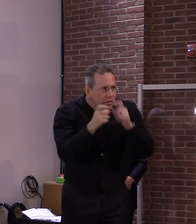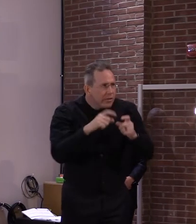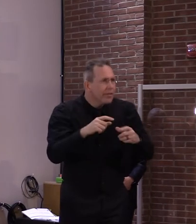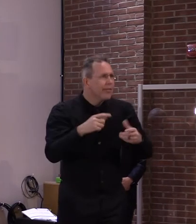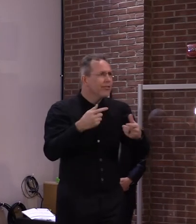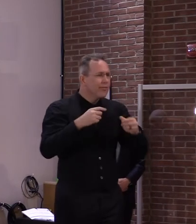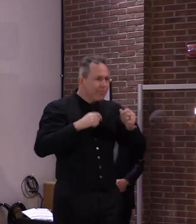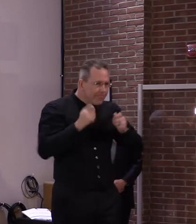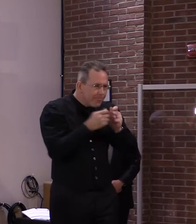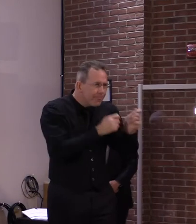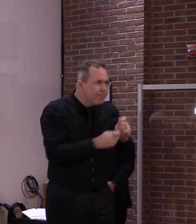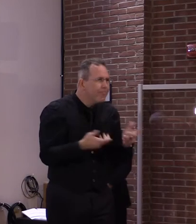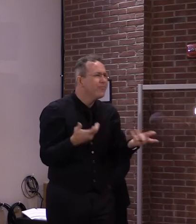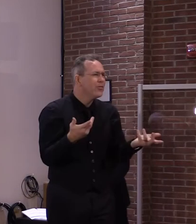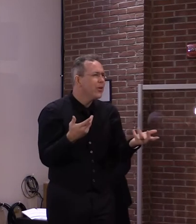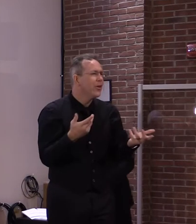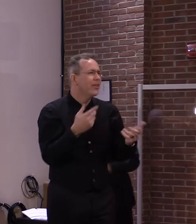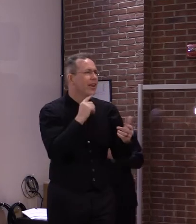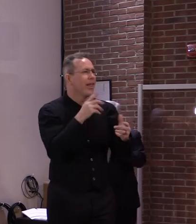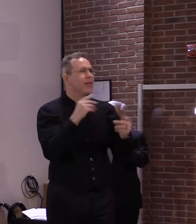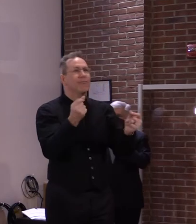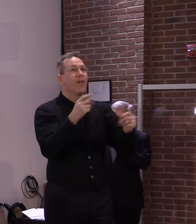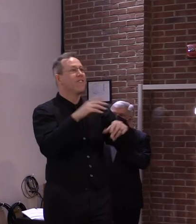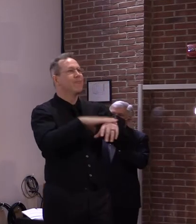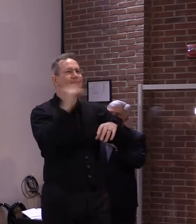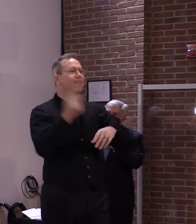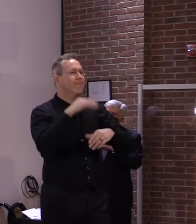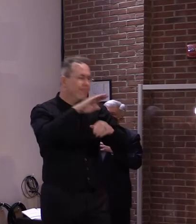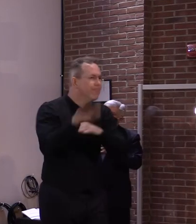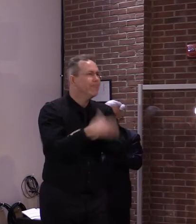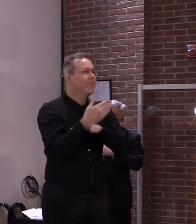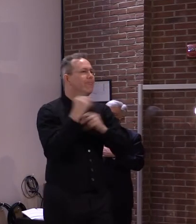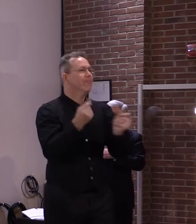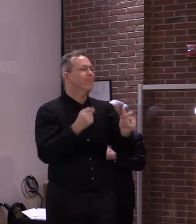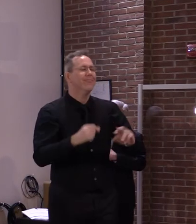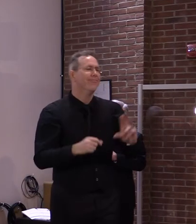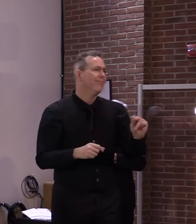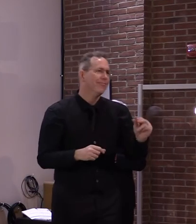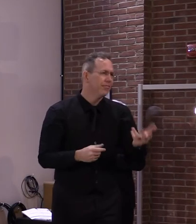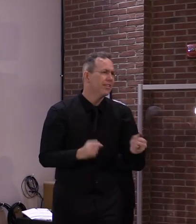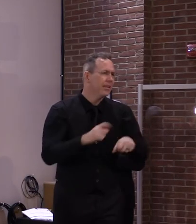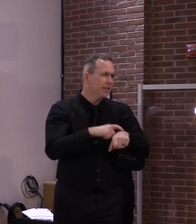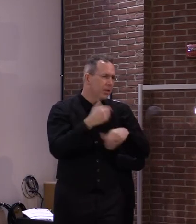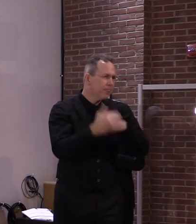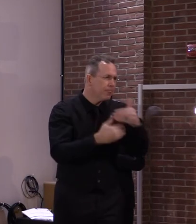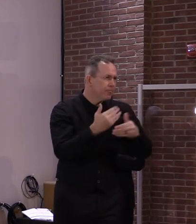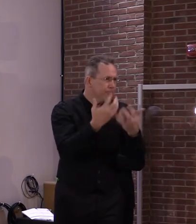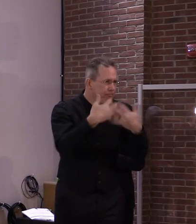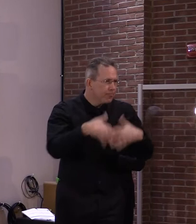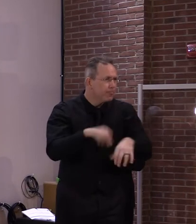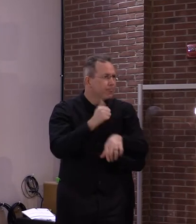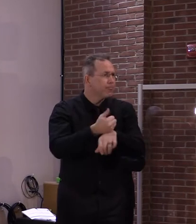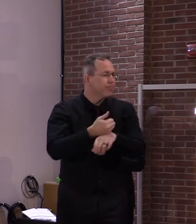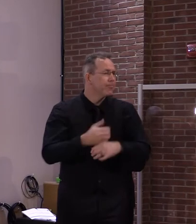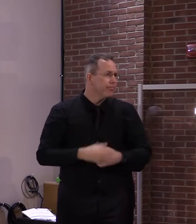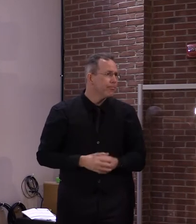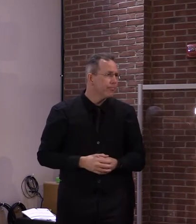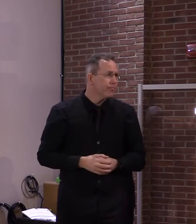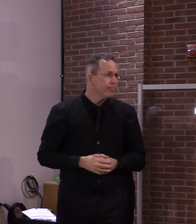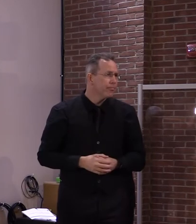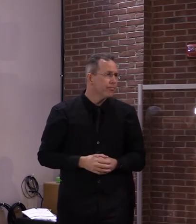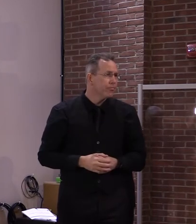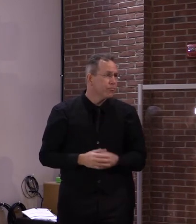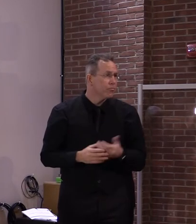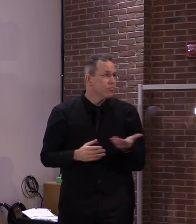easy as just flicking the switch maybe you have another question i'll i'll let